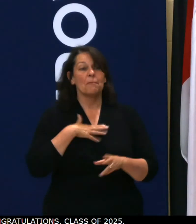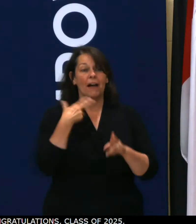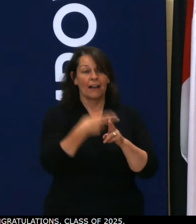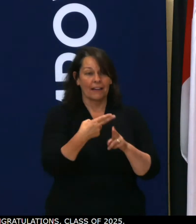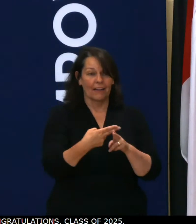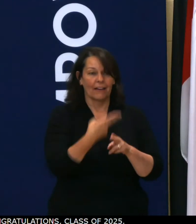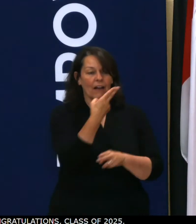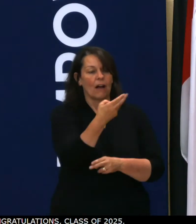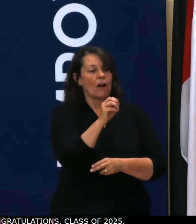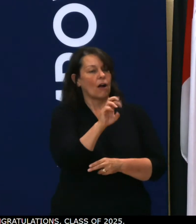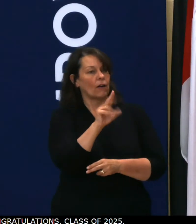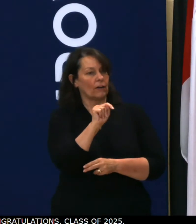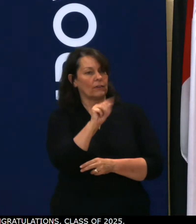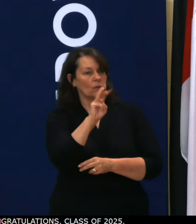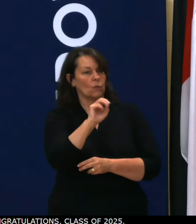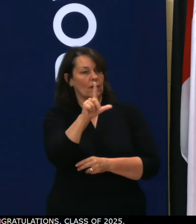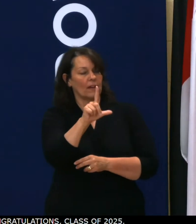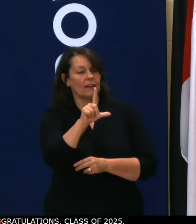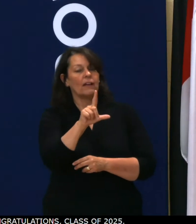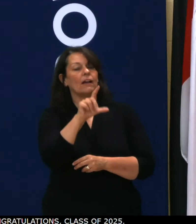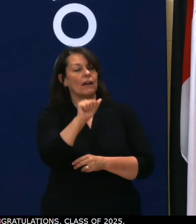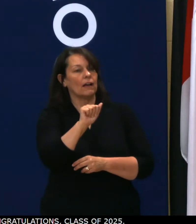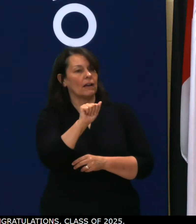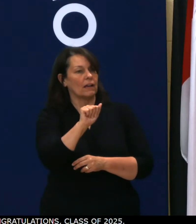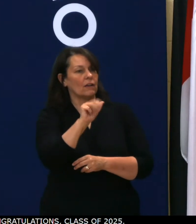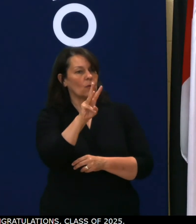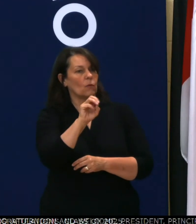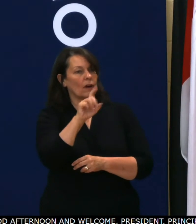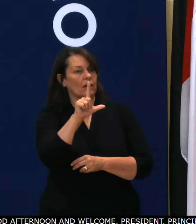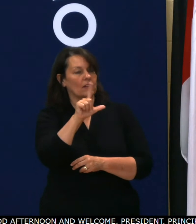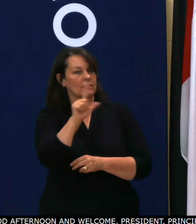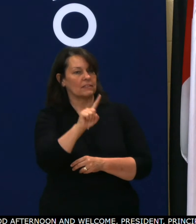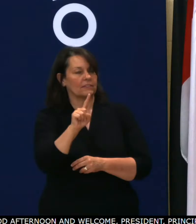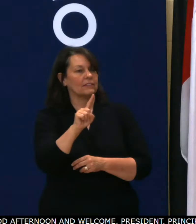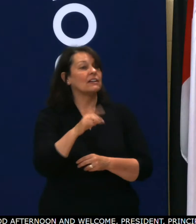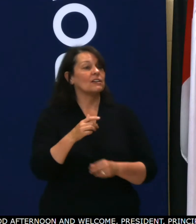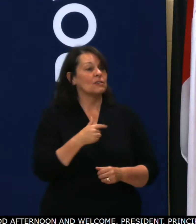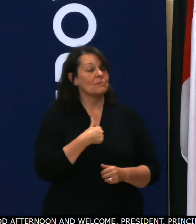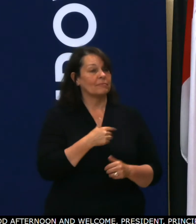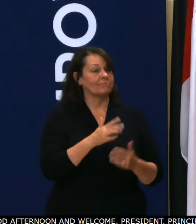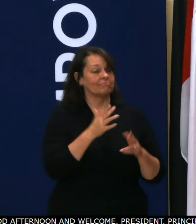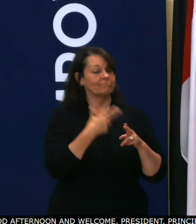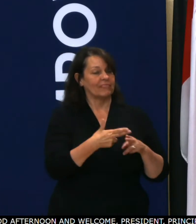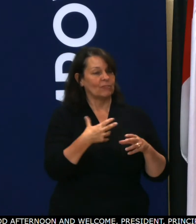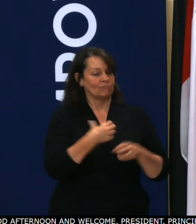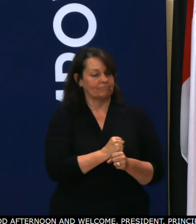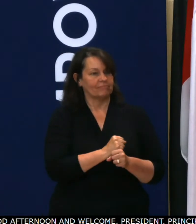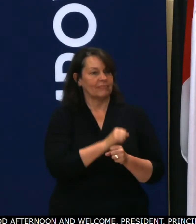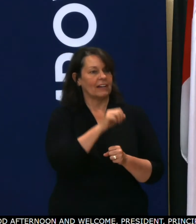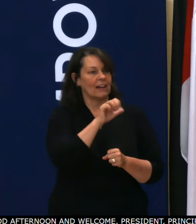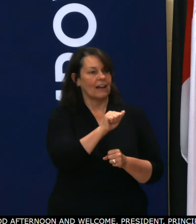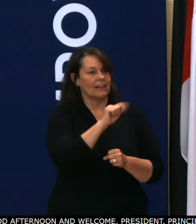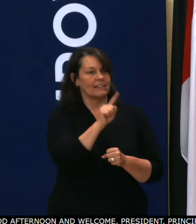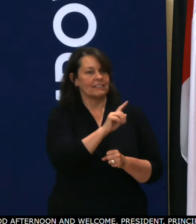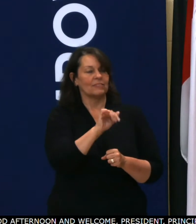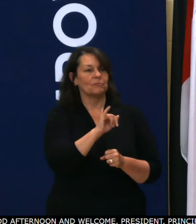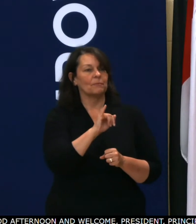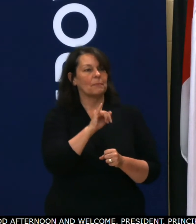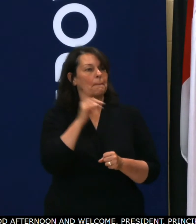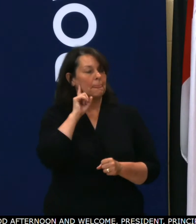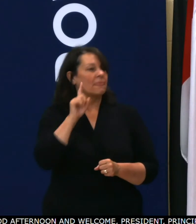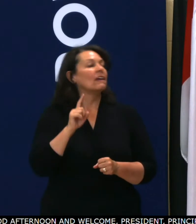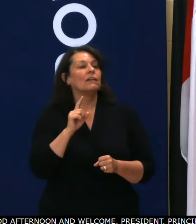is Hartwell Elewusi, popularly called AC Hartwell. I'm a proud Jolalian,